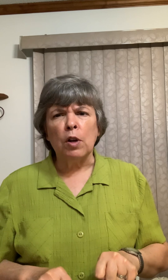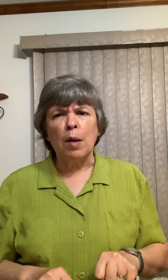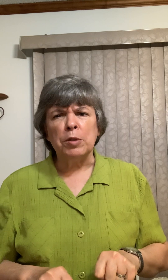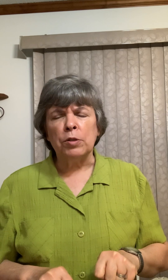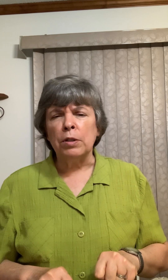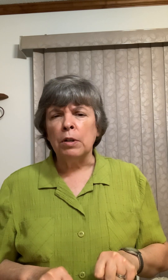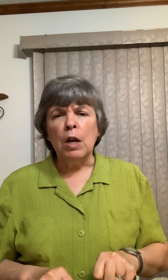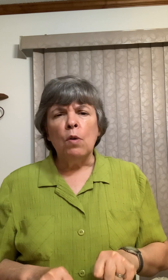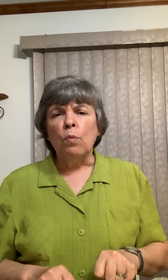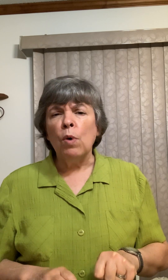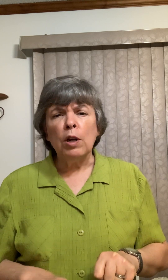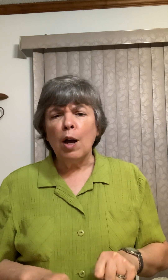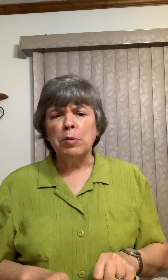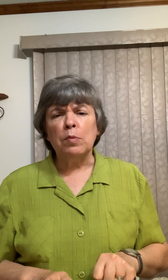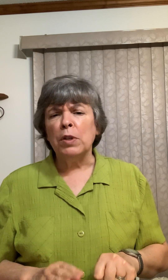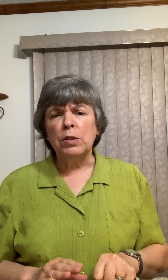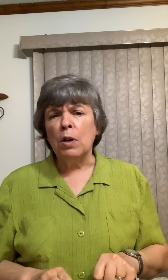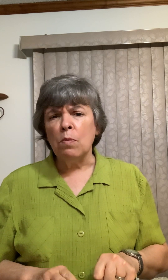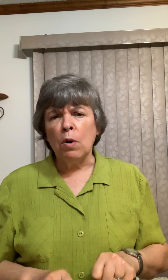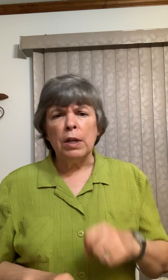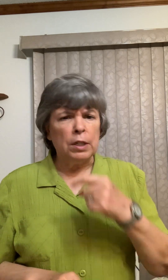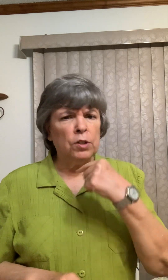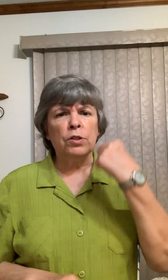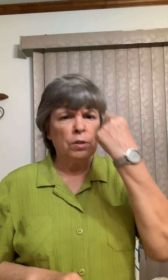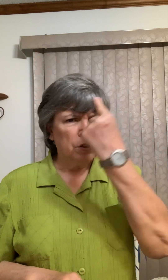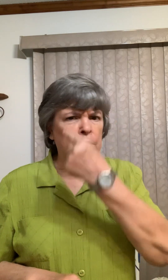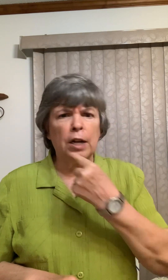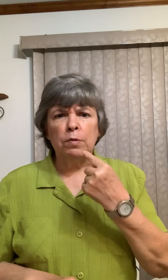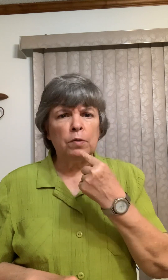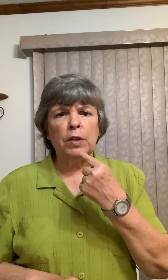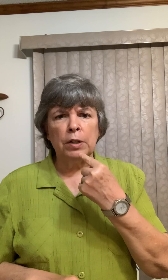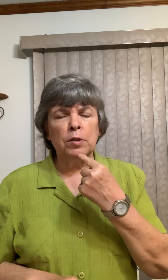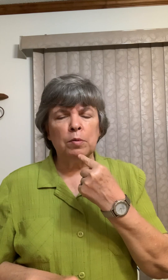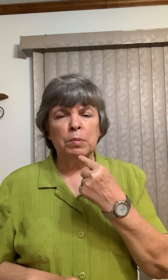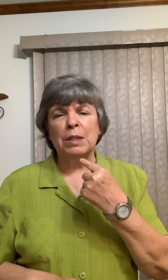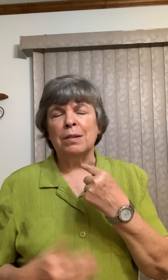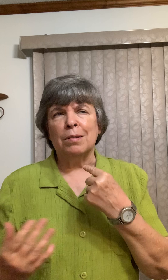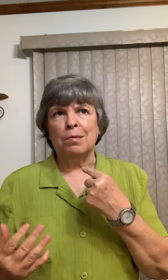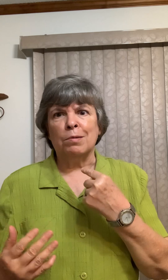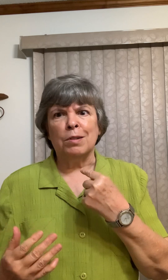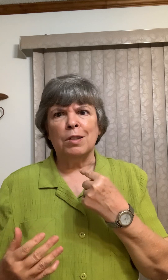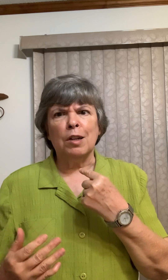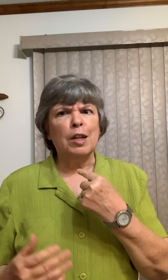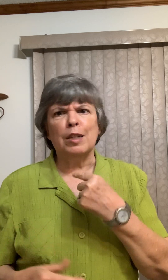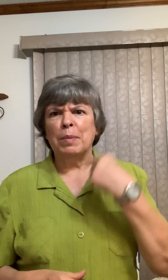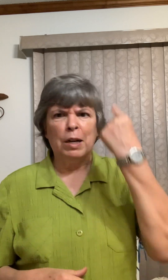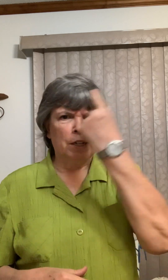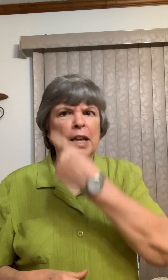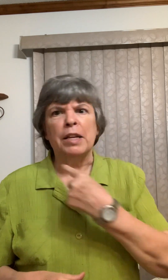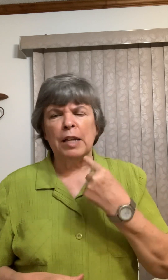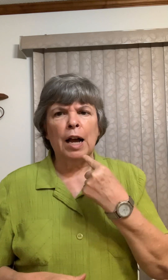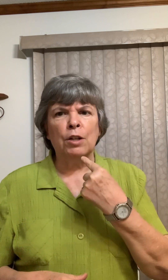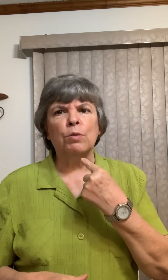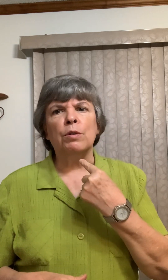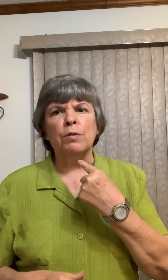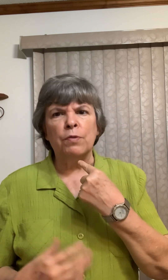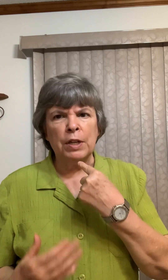options here. One option we don't want is the sign for face, because we're not talking about a actual